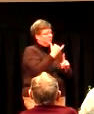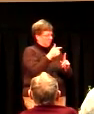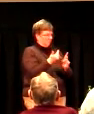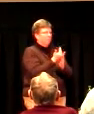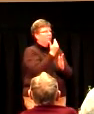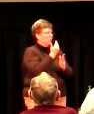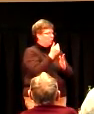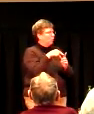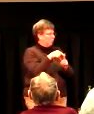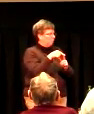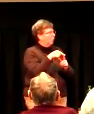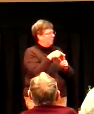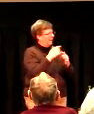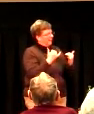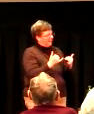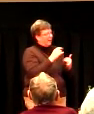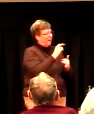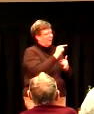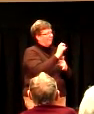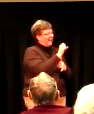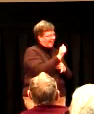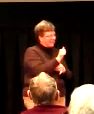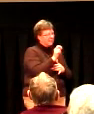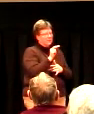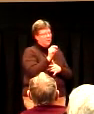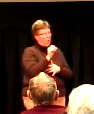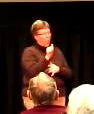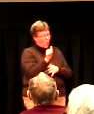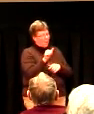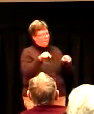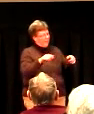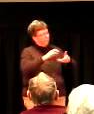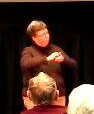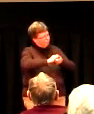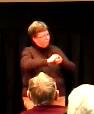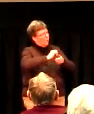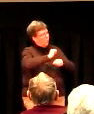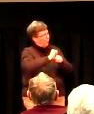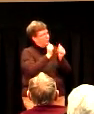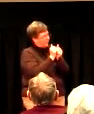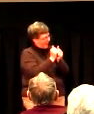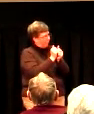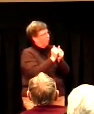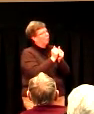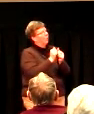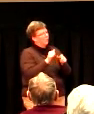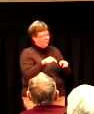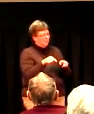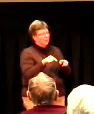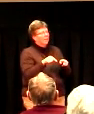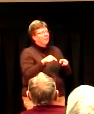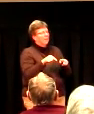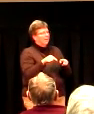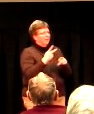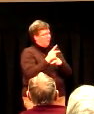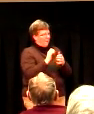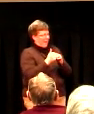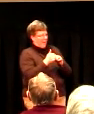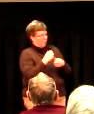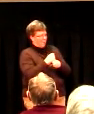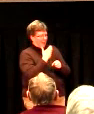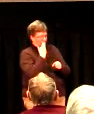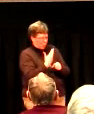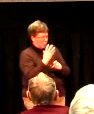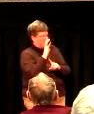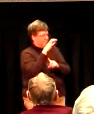this collaboration between NASA and NOAA, NASA putting up research satellites to figure out what works, NOAA figuring out how can we make it reliable.